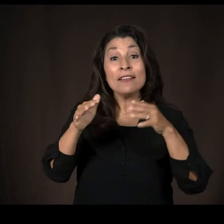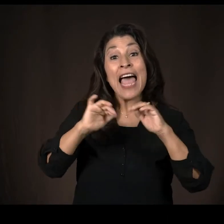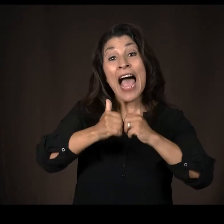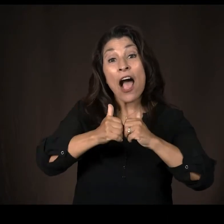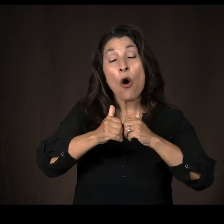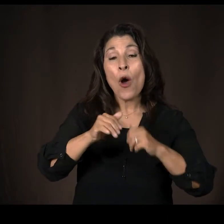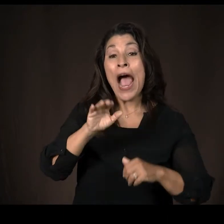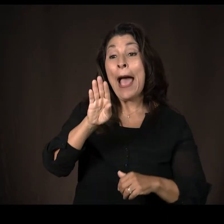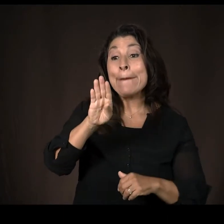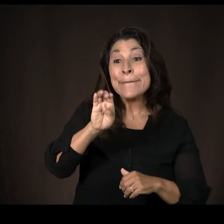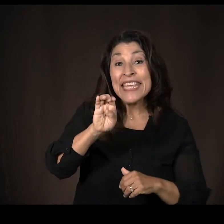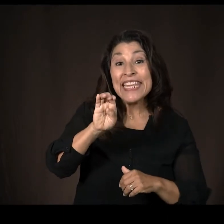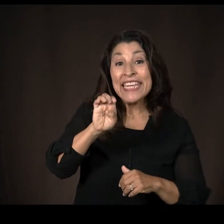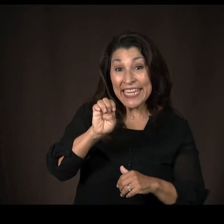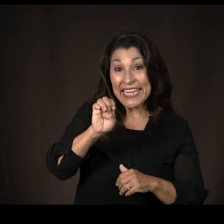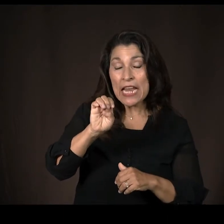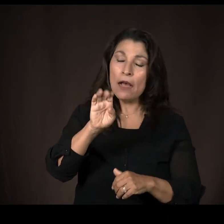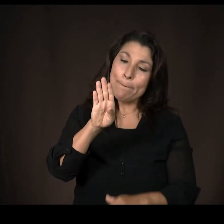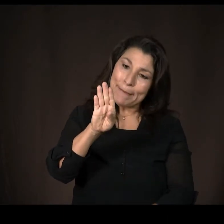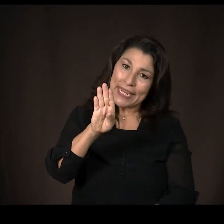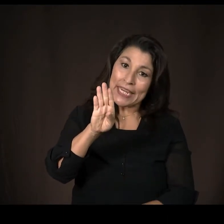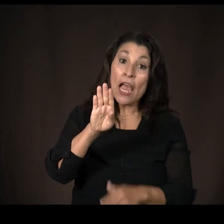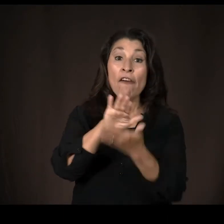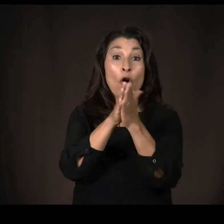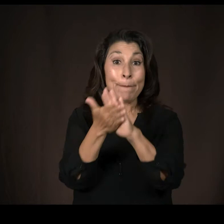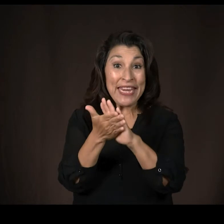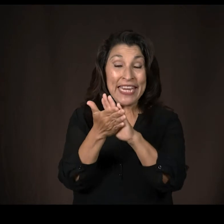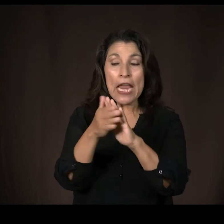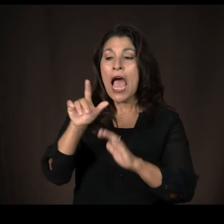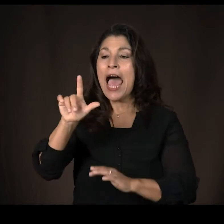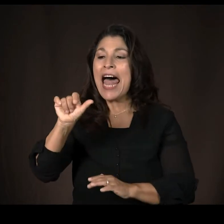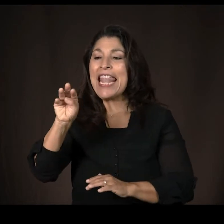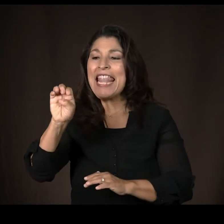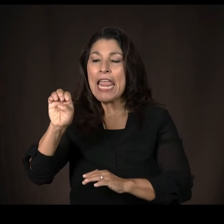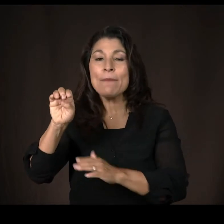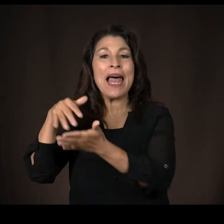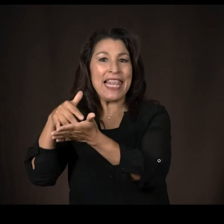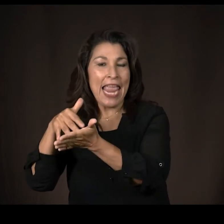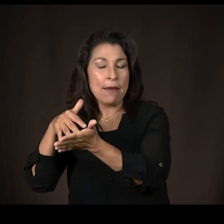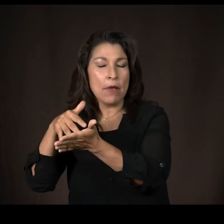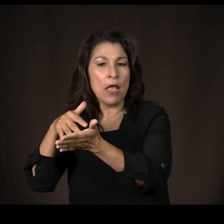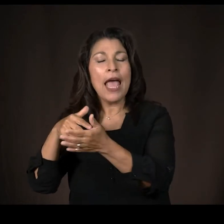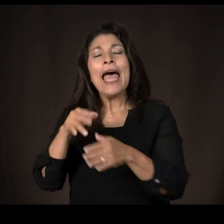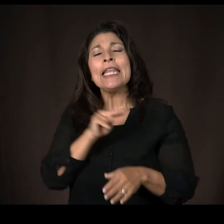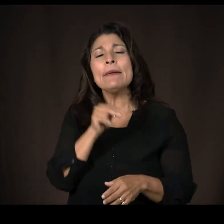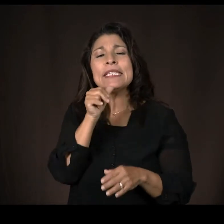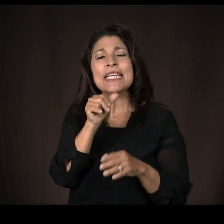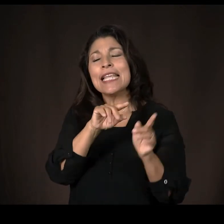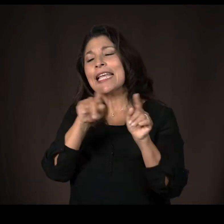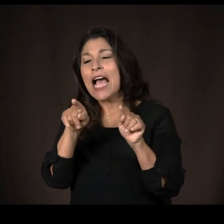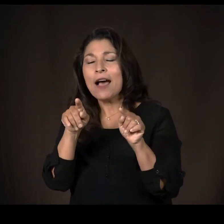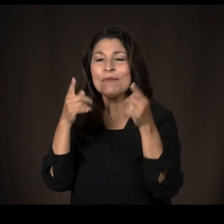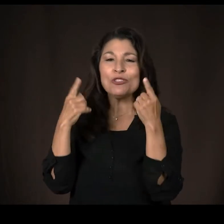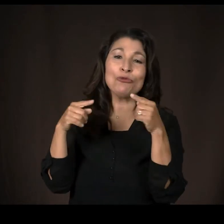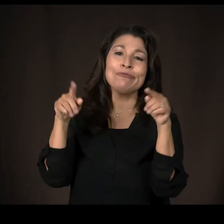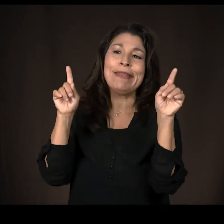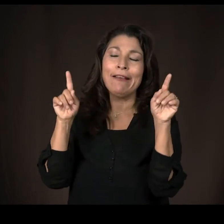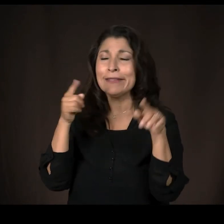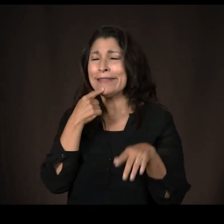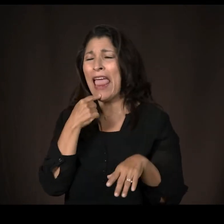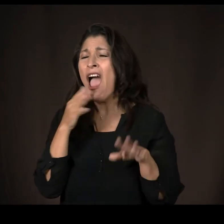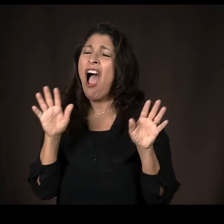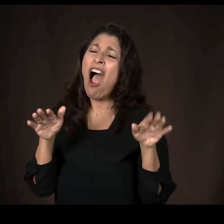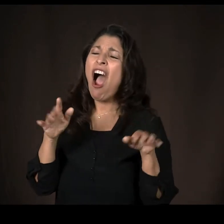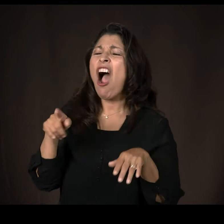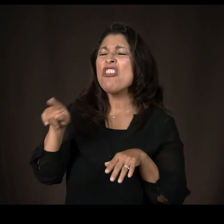you blame, you're being lame. Nehemiah doesn't play the role of an outside expert coming in here to tell everybody what a bad job